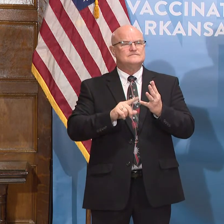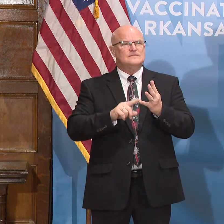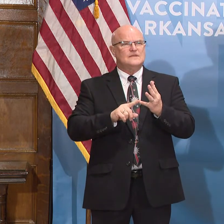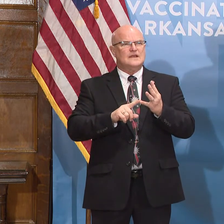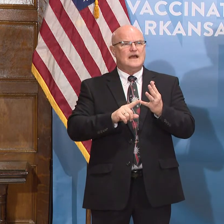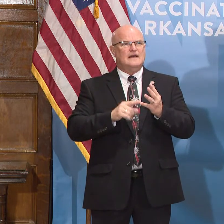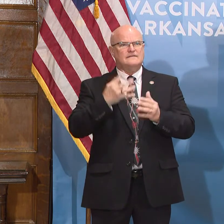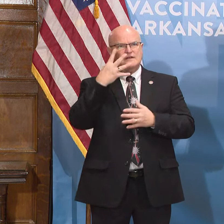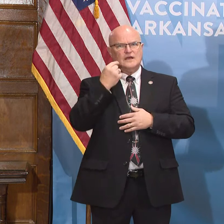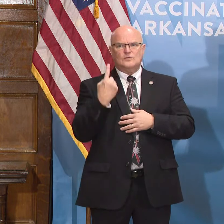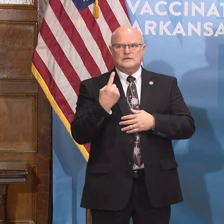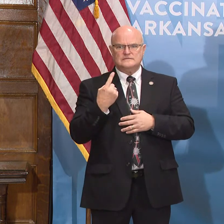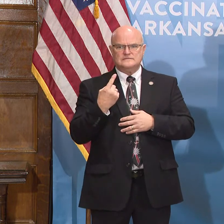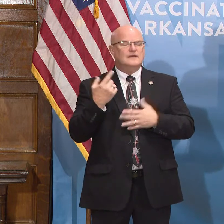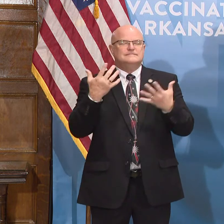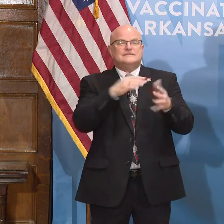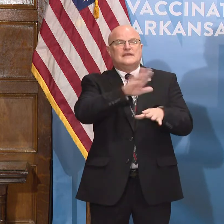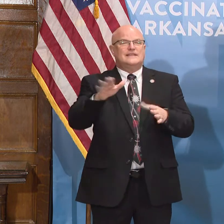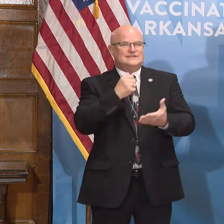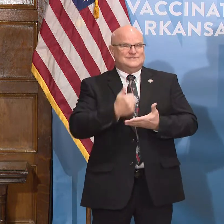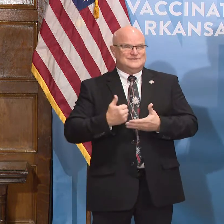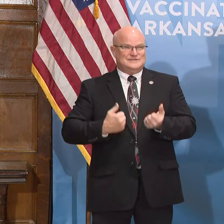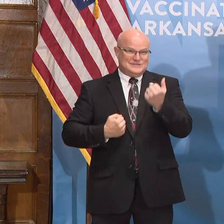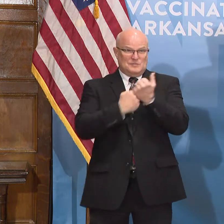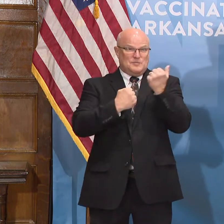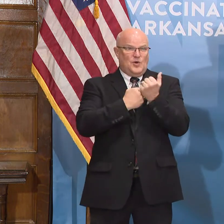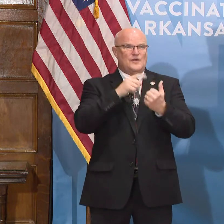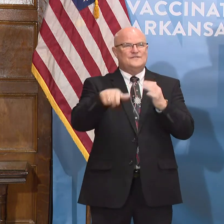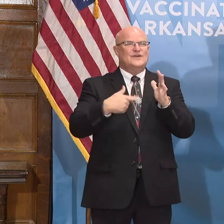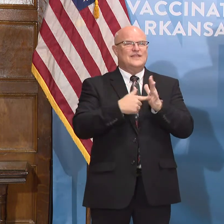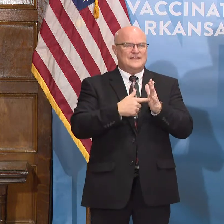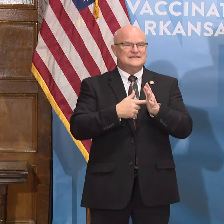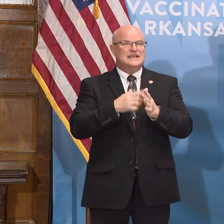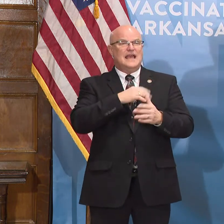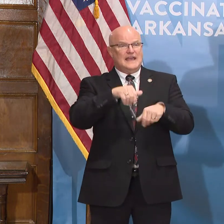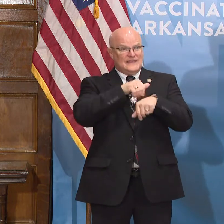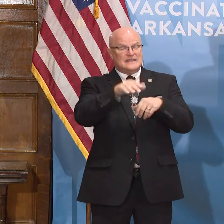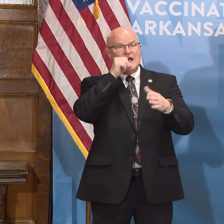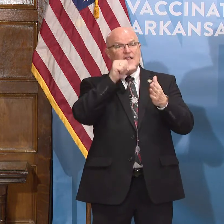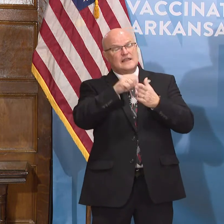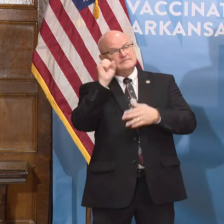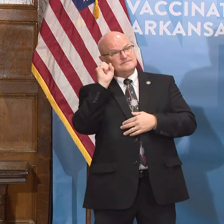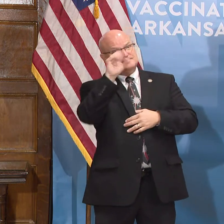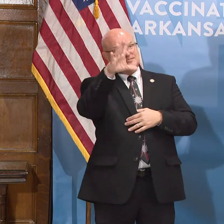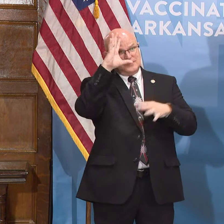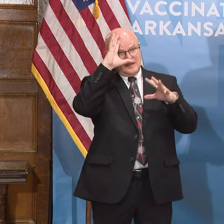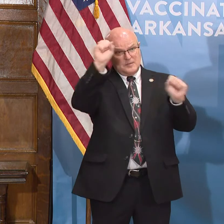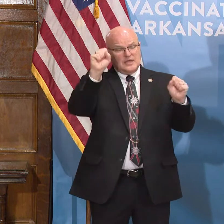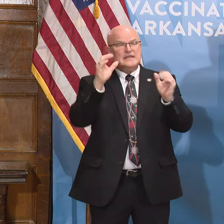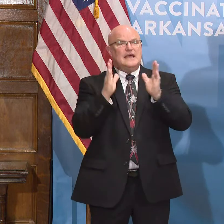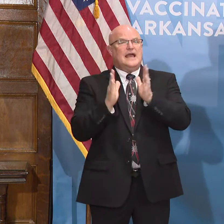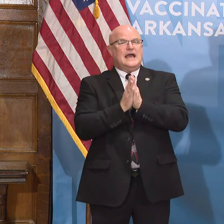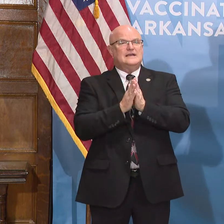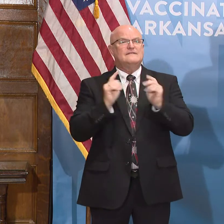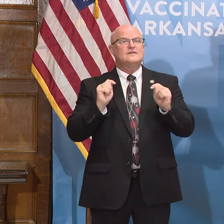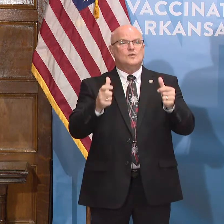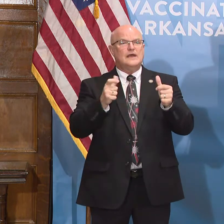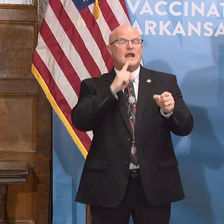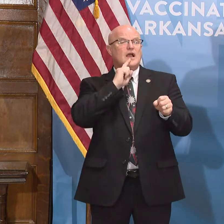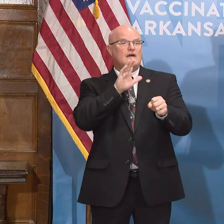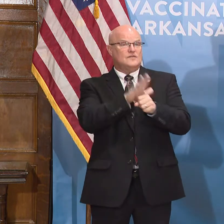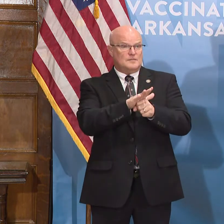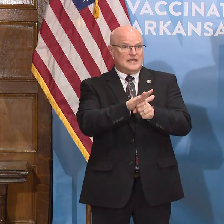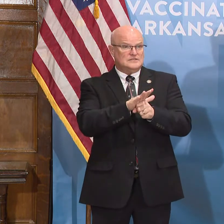I left one out, for their support of this, and they've sent a letter to the President asking for a quick